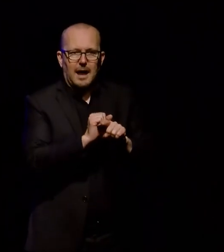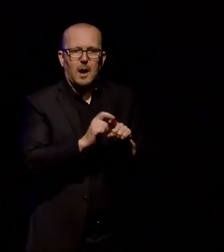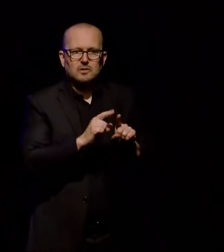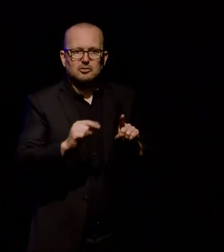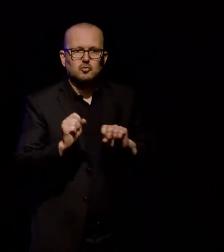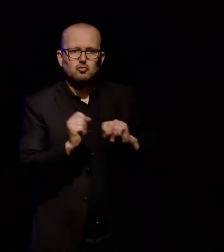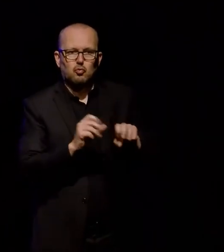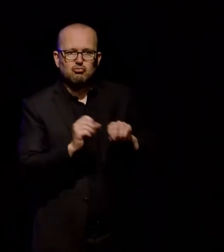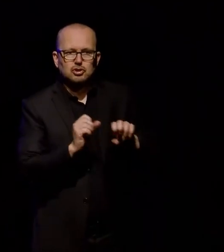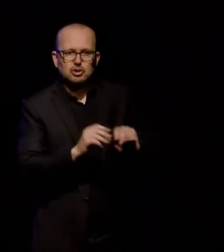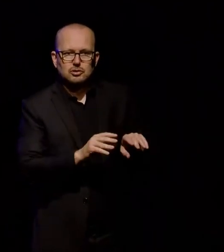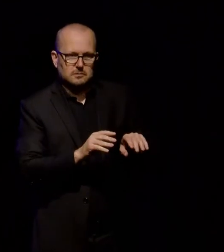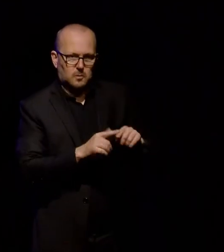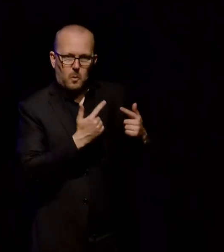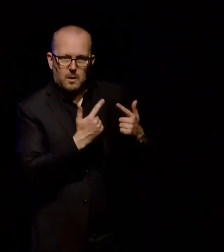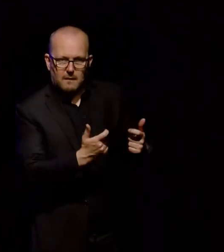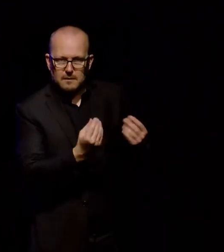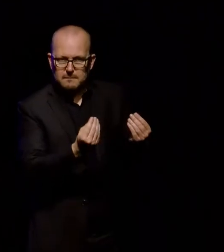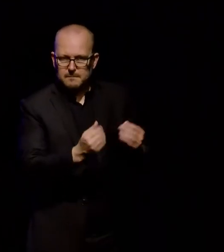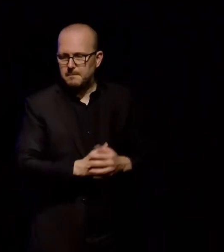in our care.